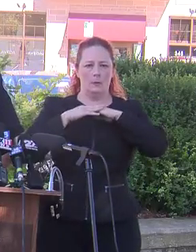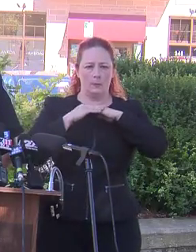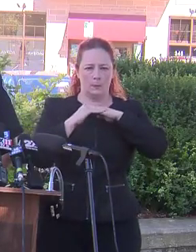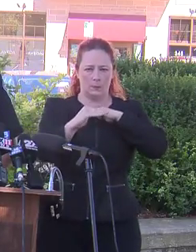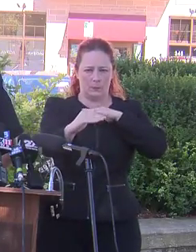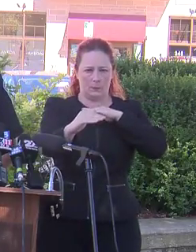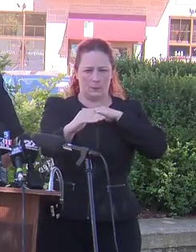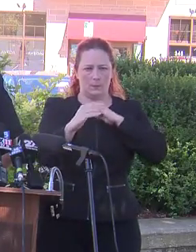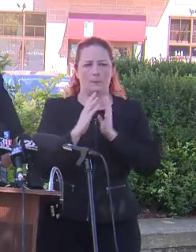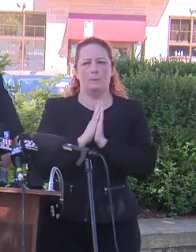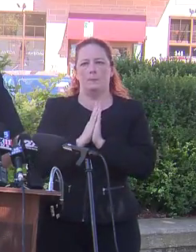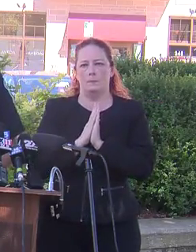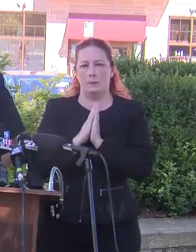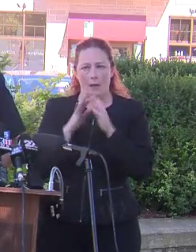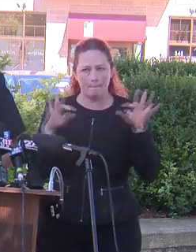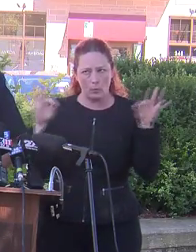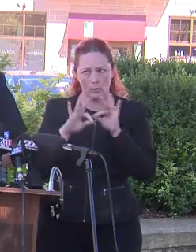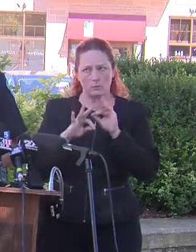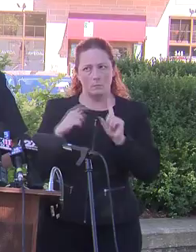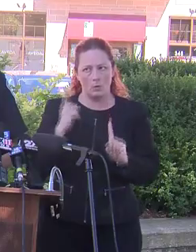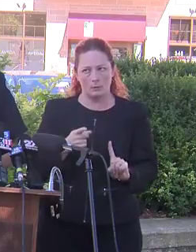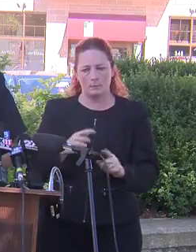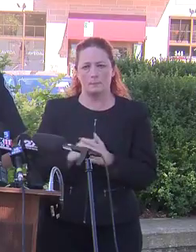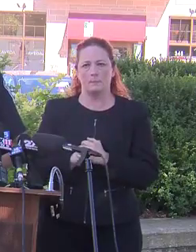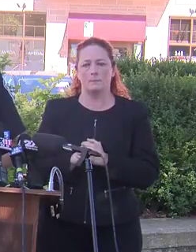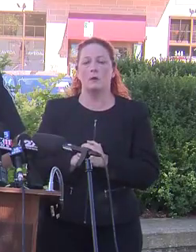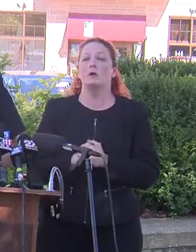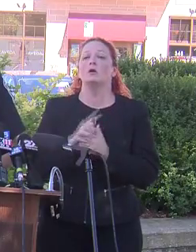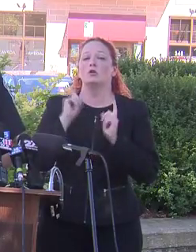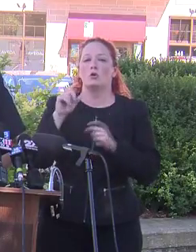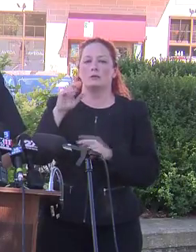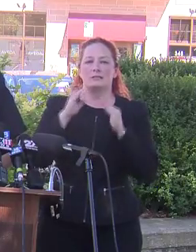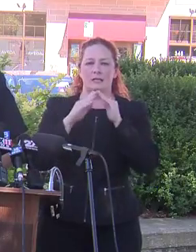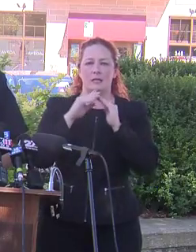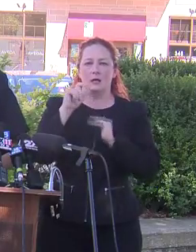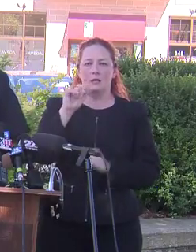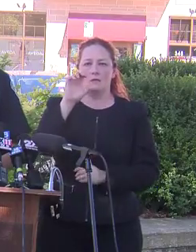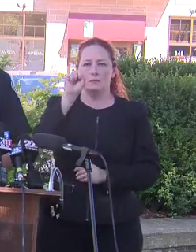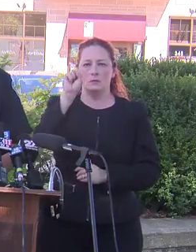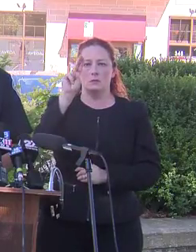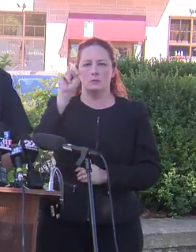finally refer folks to our City of Sun Prairie website,